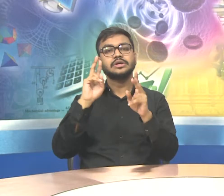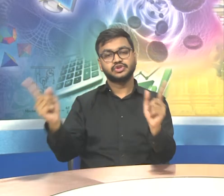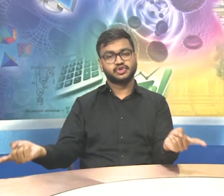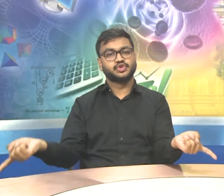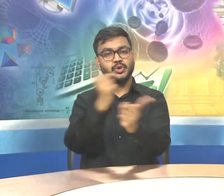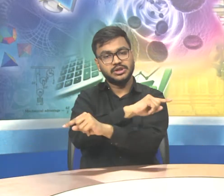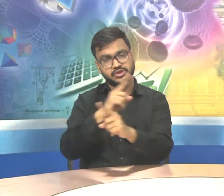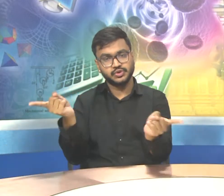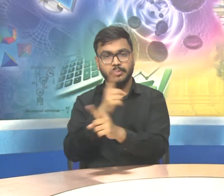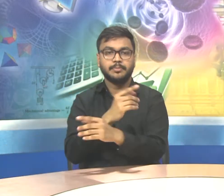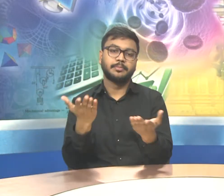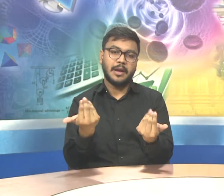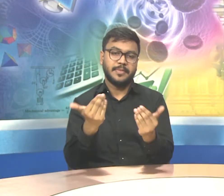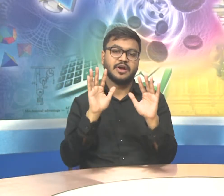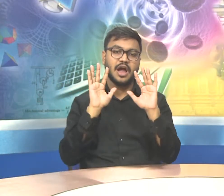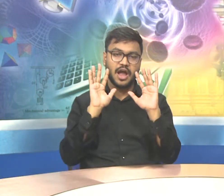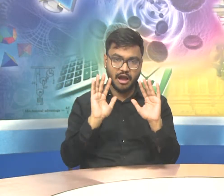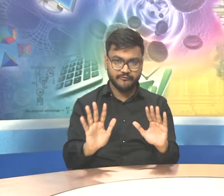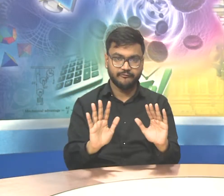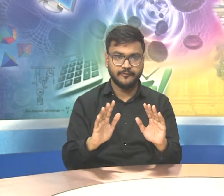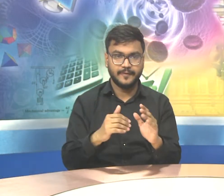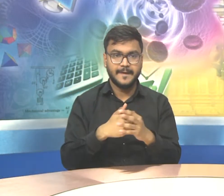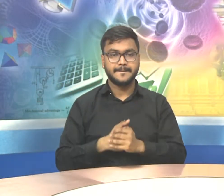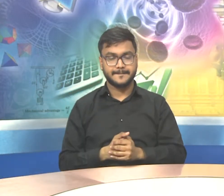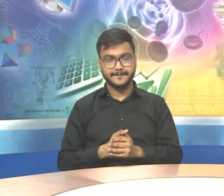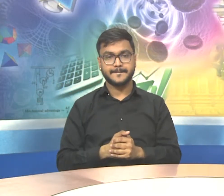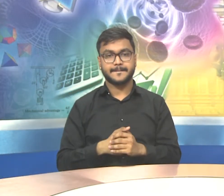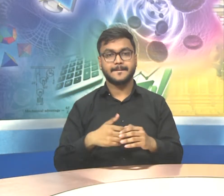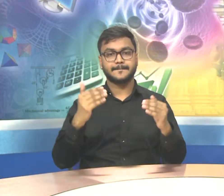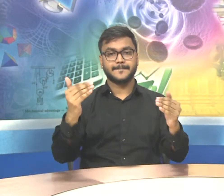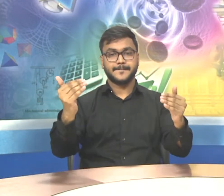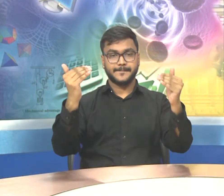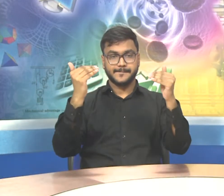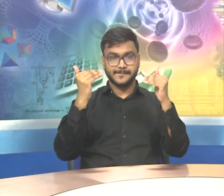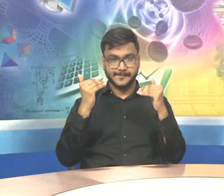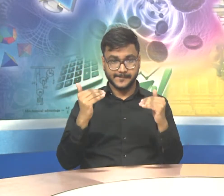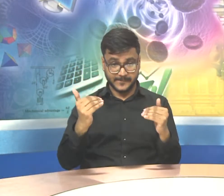commences from the date he takes the oath of the office.